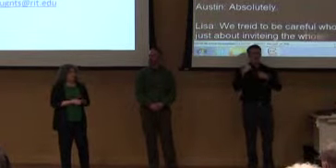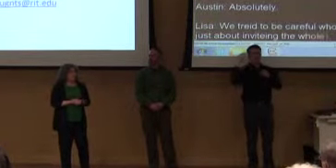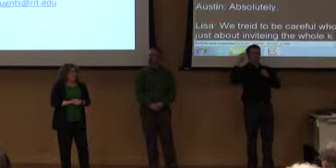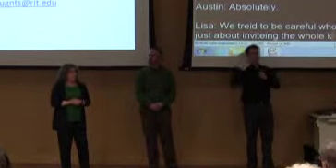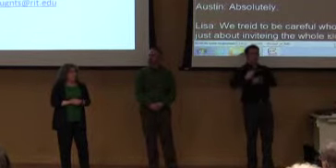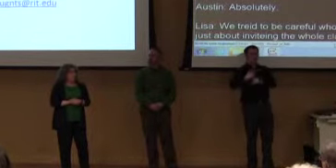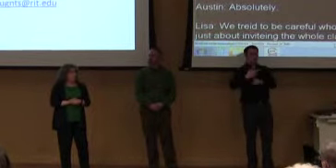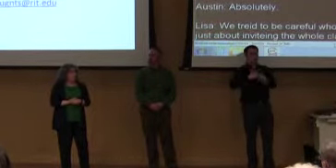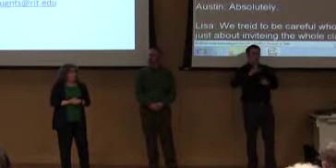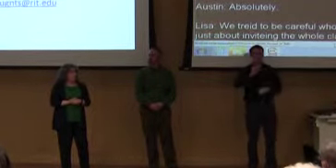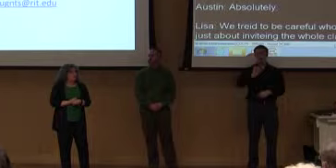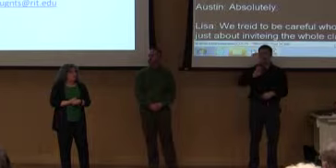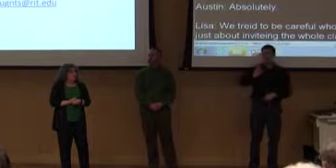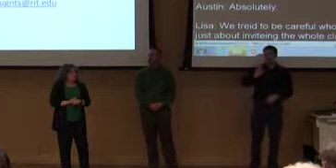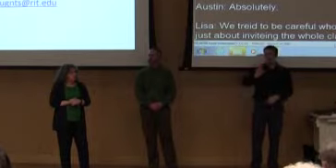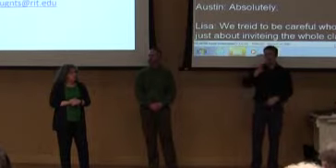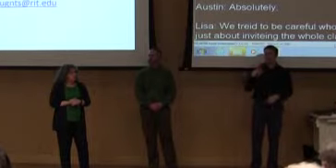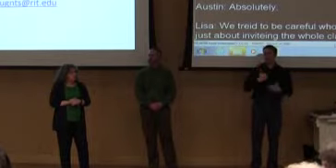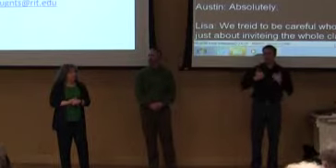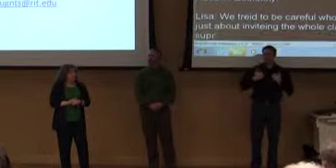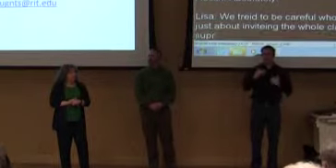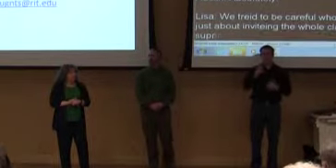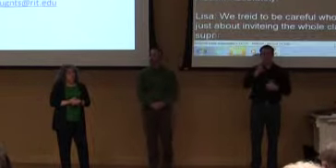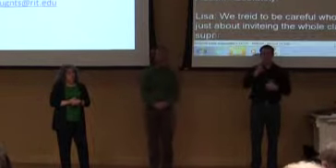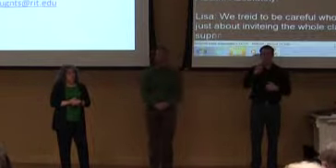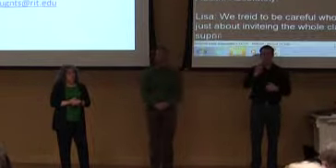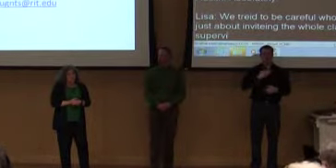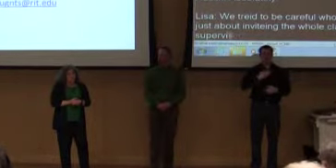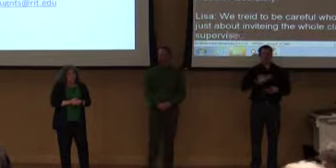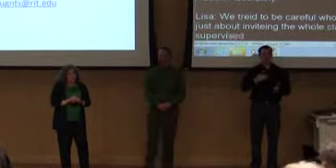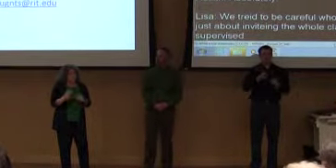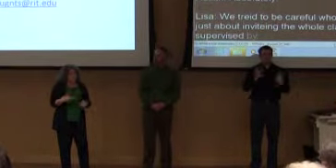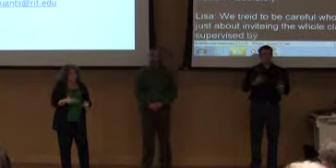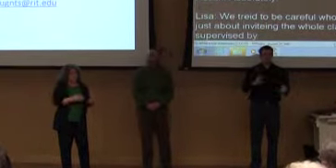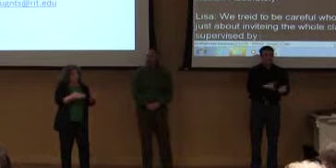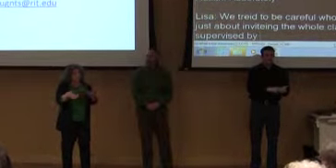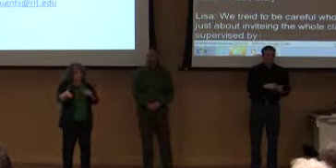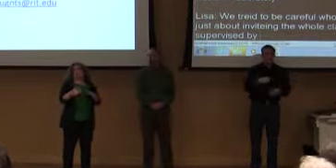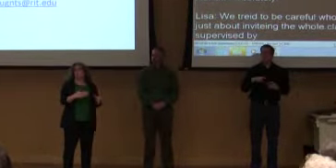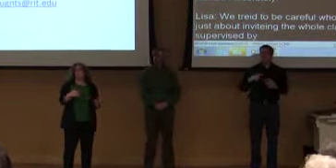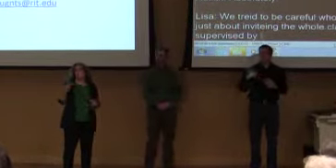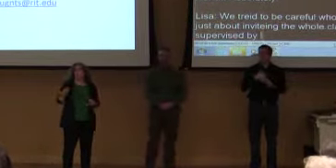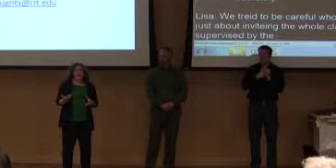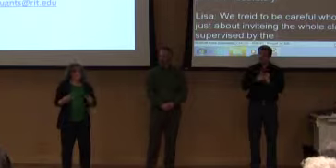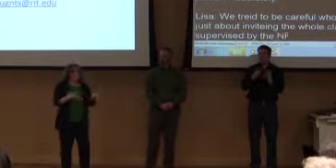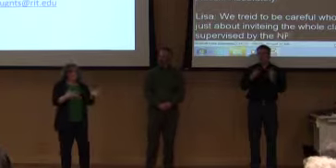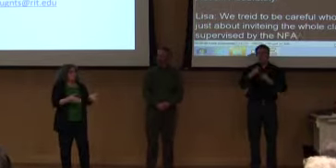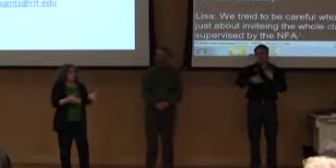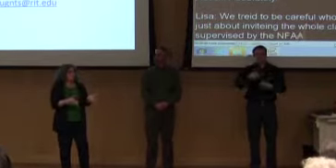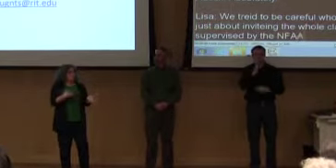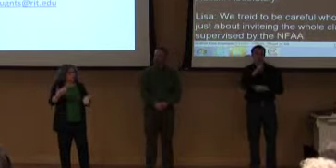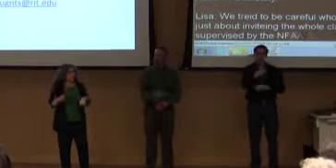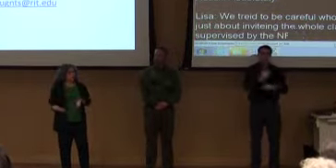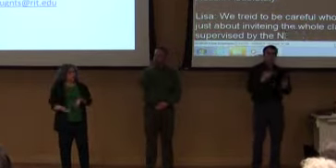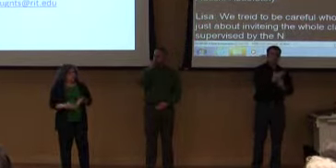the IRB. So we have consent forms and we're tracking people's progress through not only the